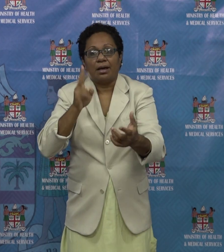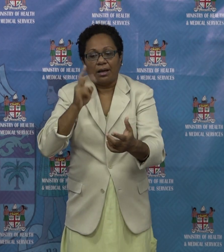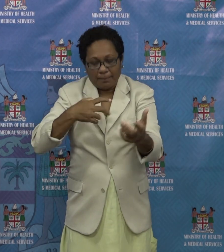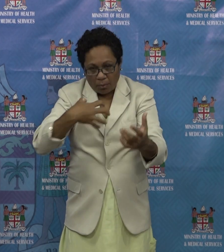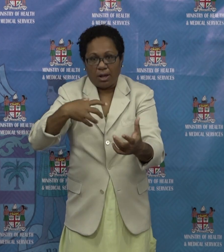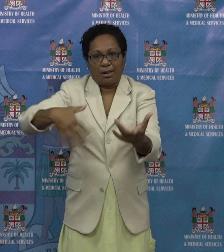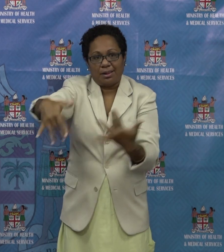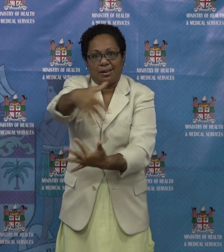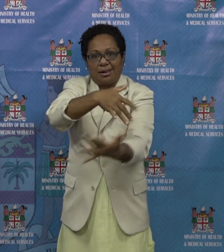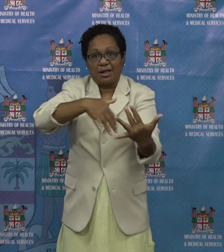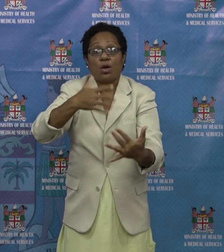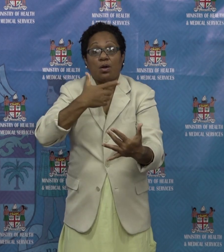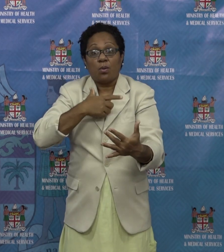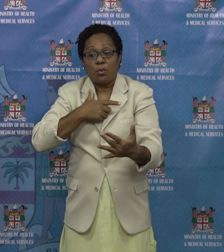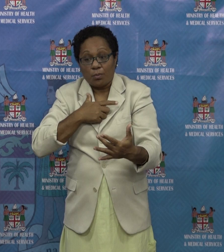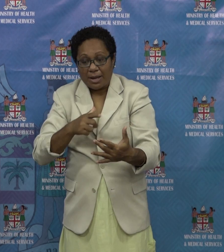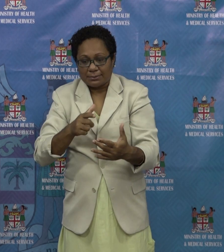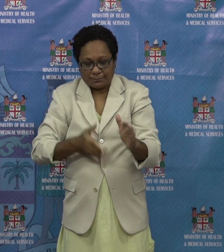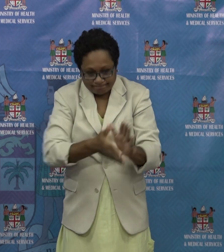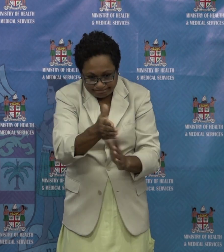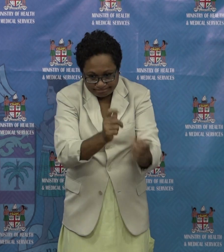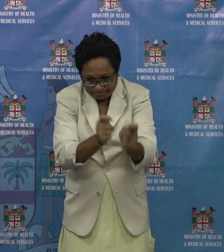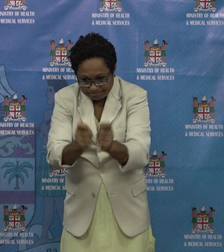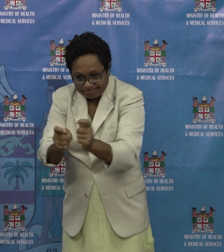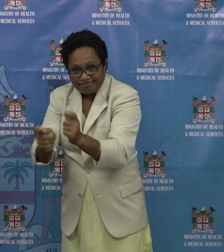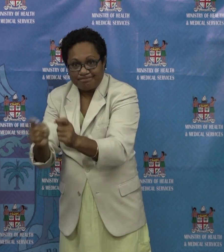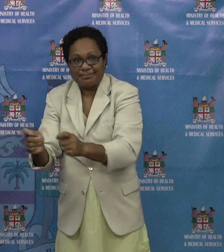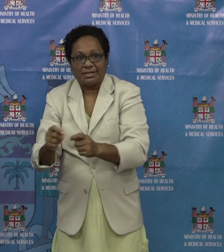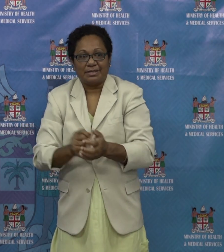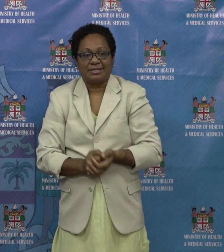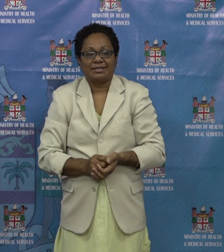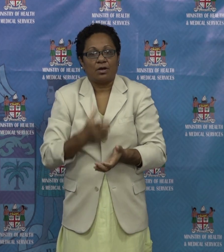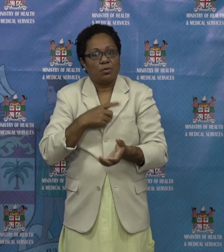and to swab them and get them sorted out,